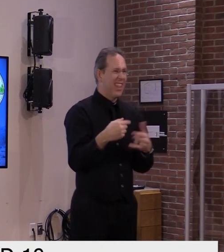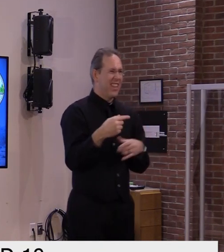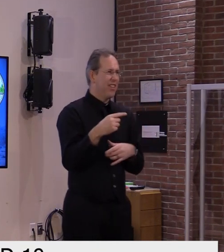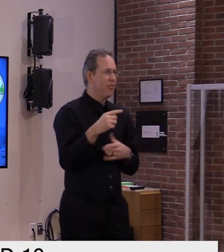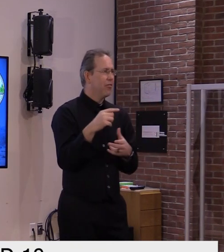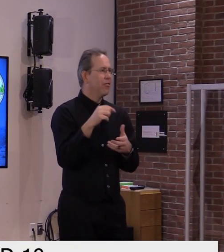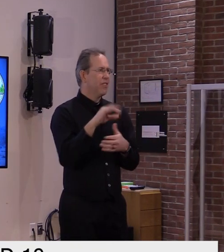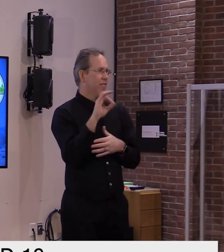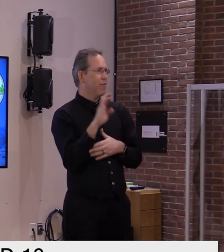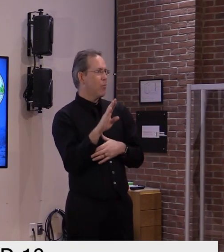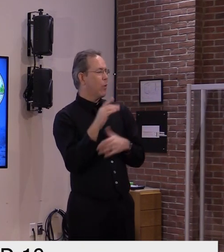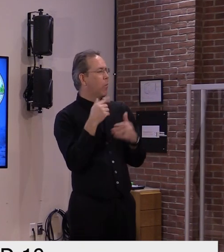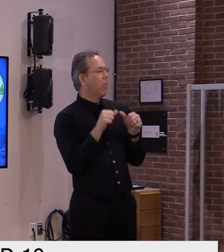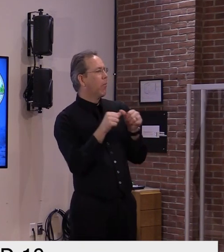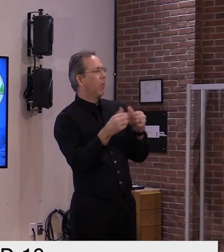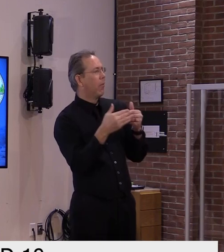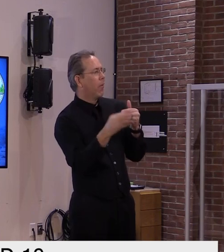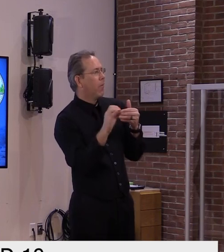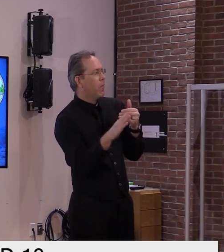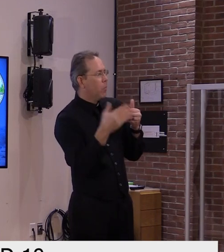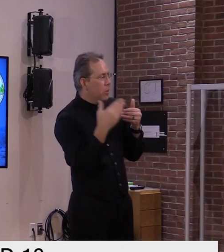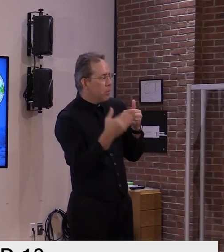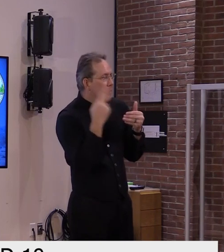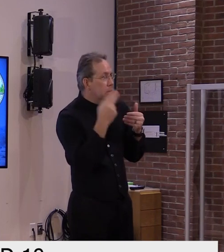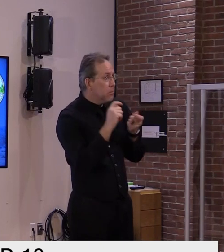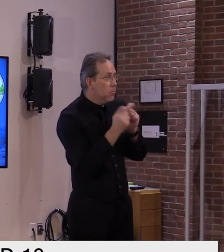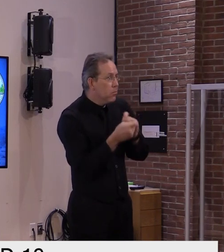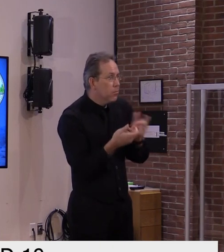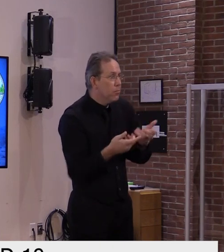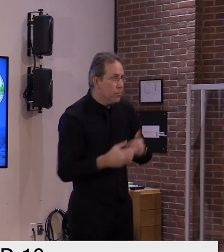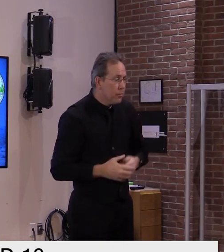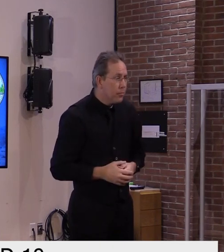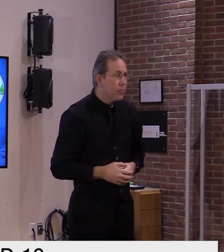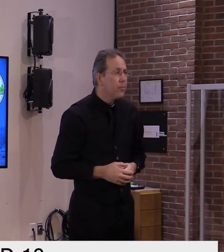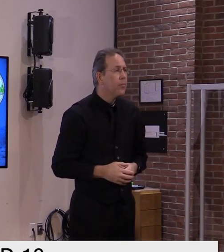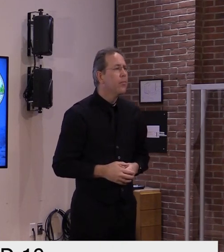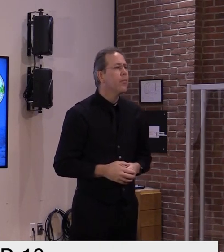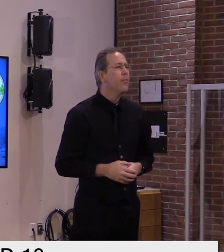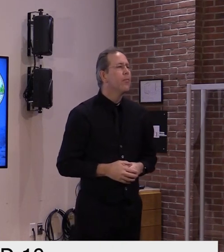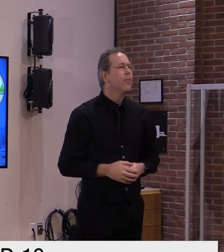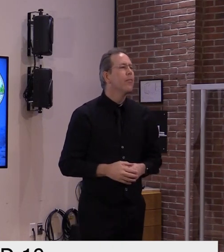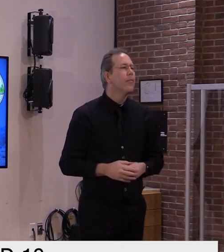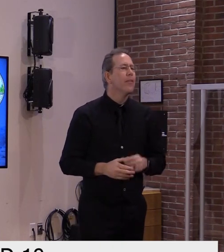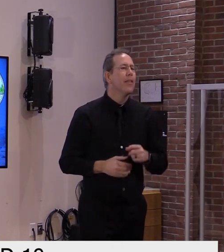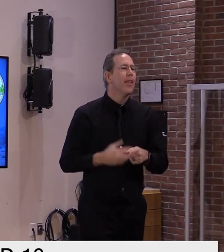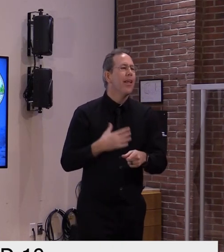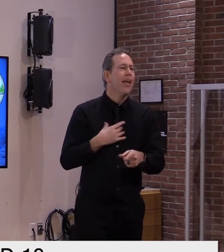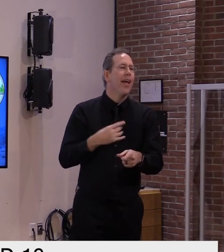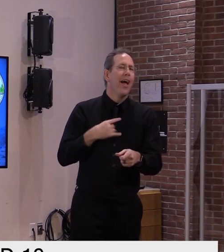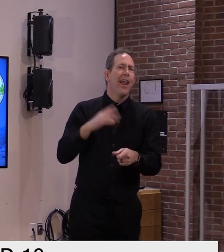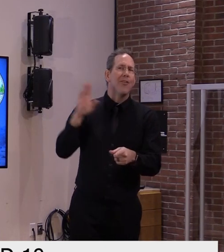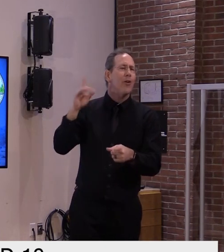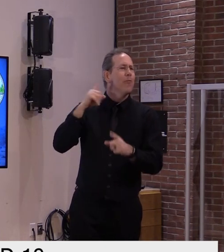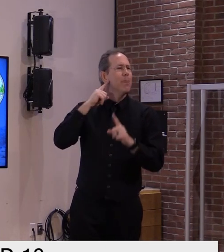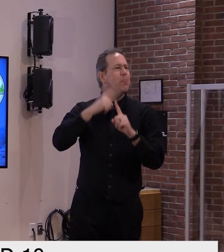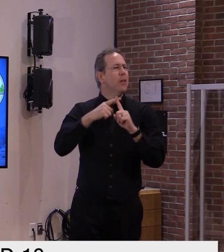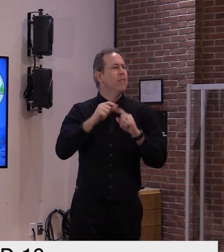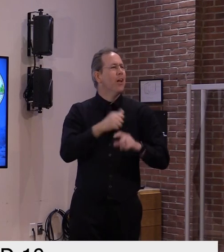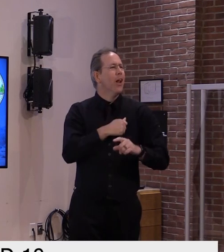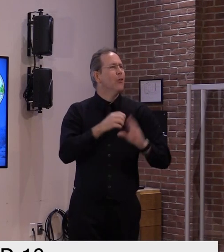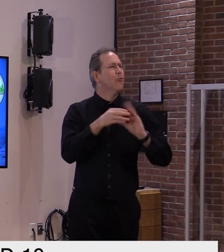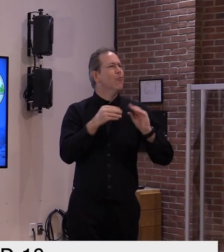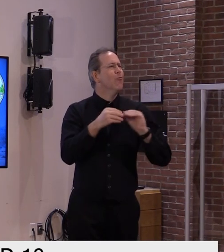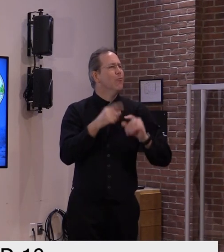with that with regards to what we're doing here. Well, I'm seeing, looking for some data to back up the optimistic